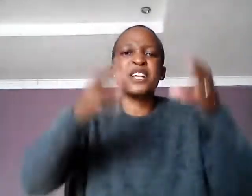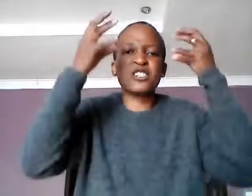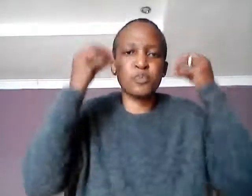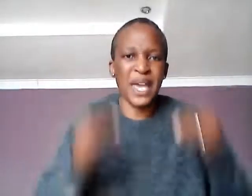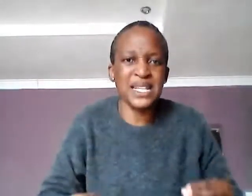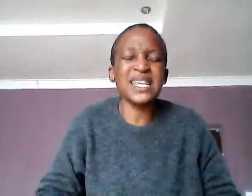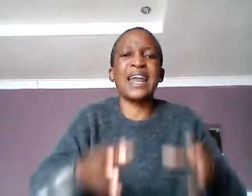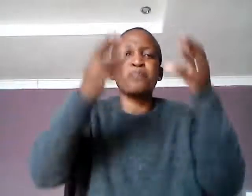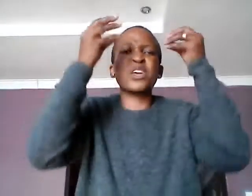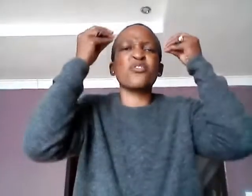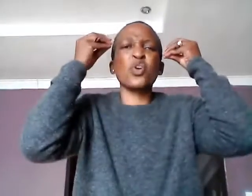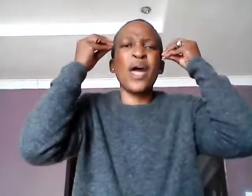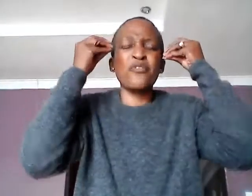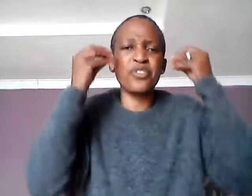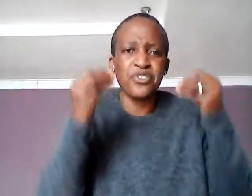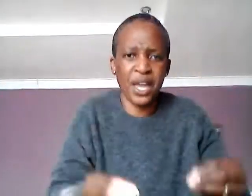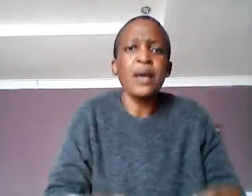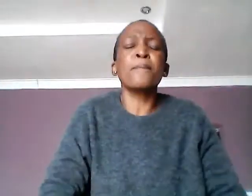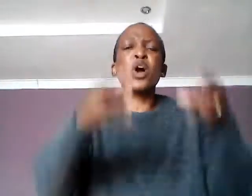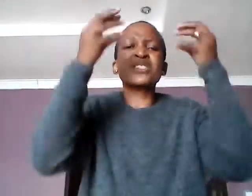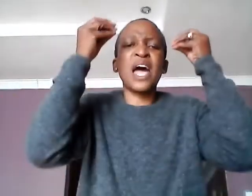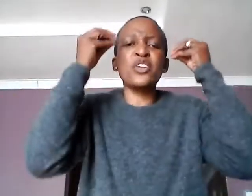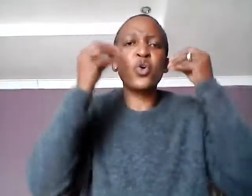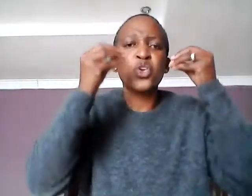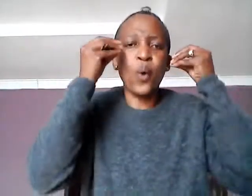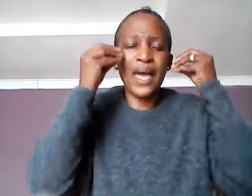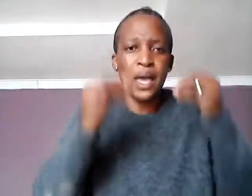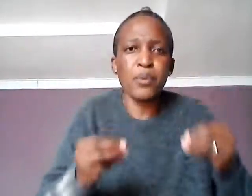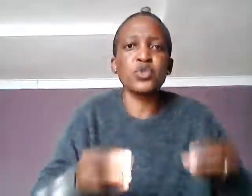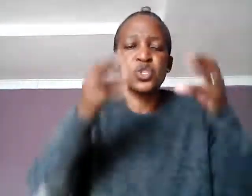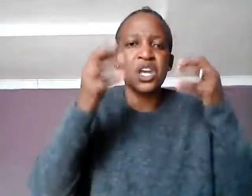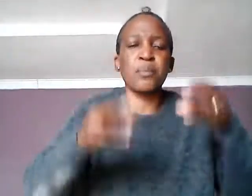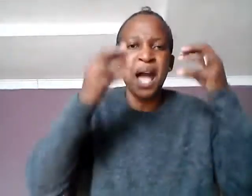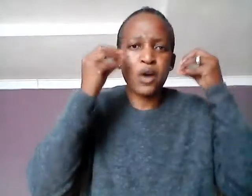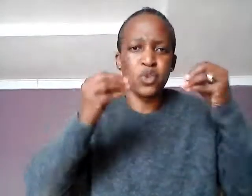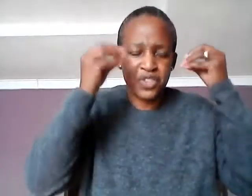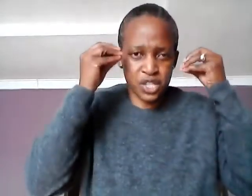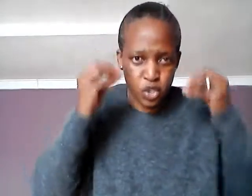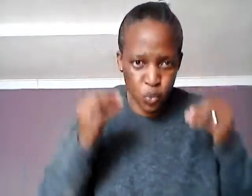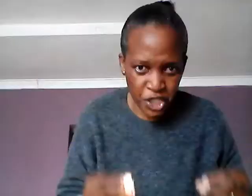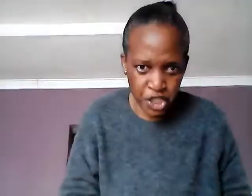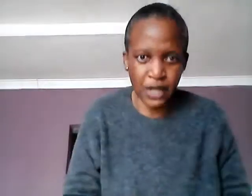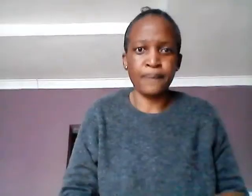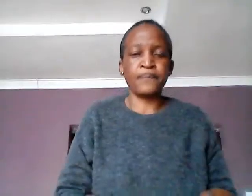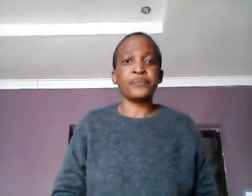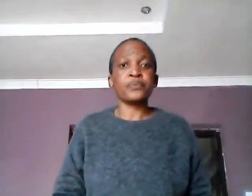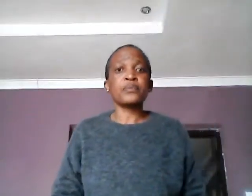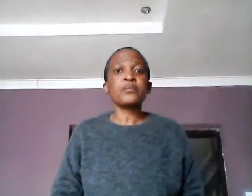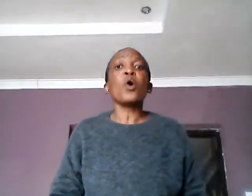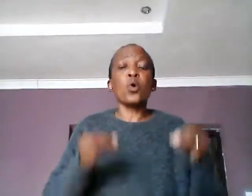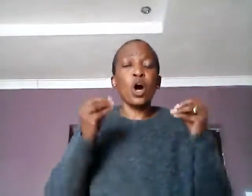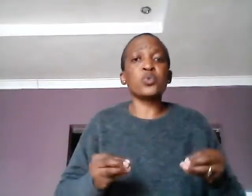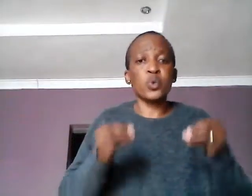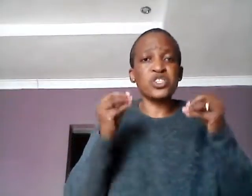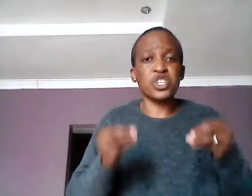space. And I'm giving you everything. Because I know you are able to take me out of the situation. God will see you